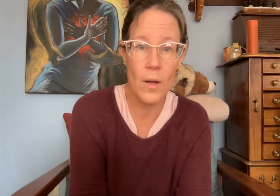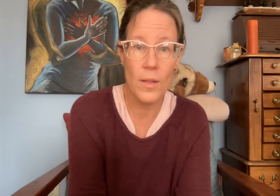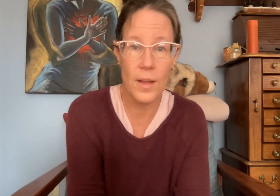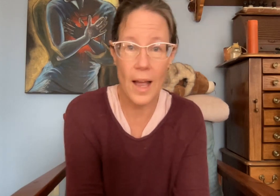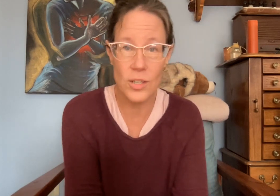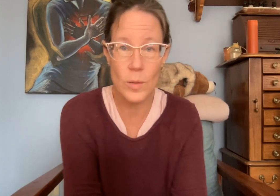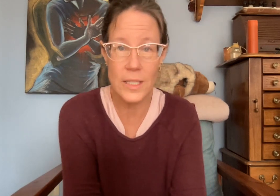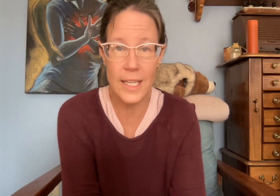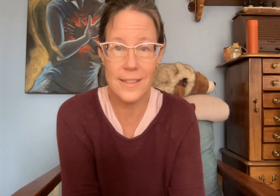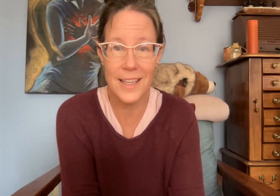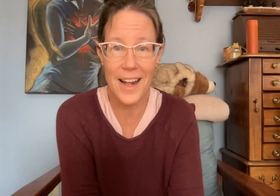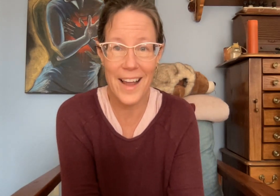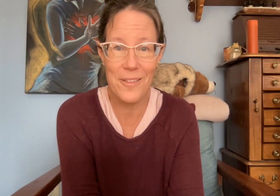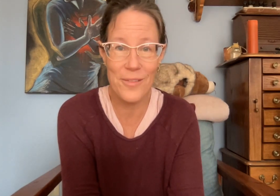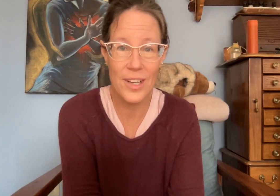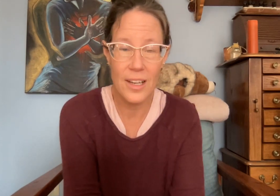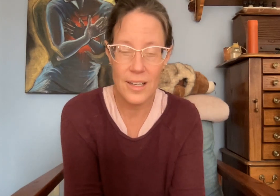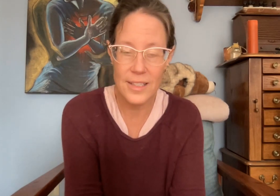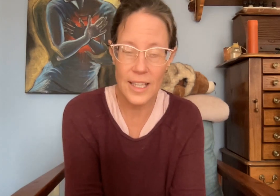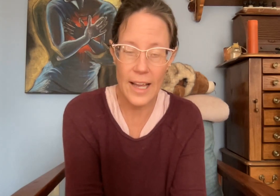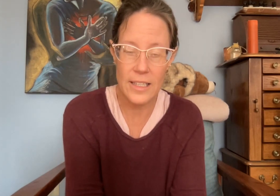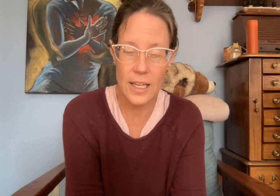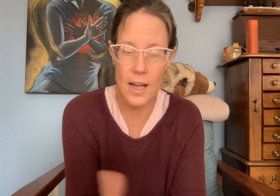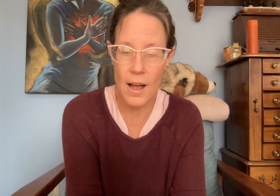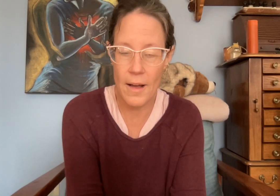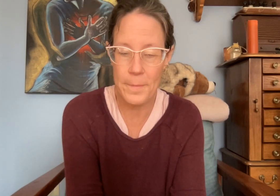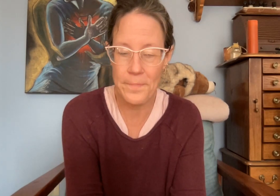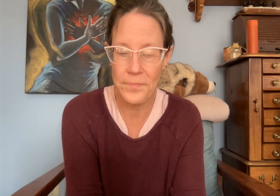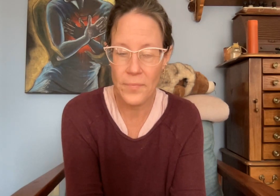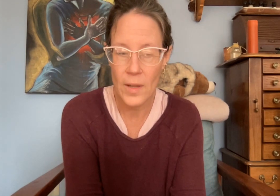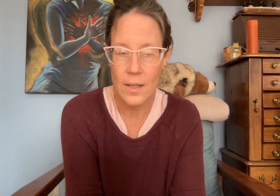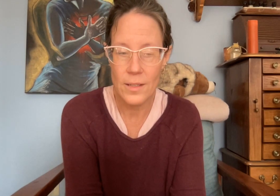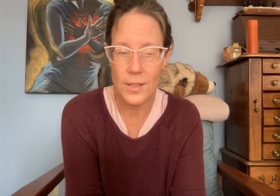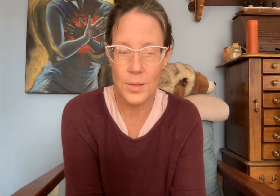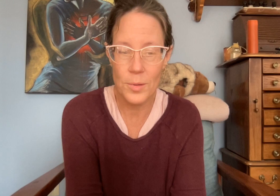the actual dates that I have selected to